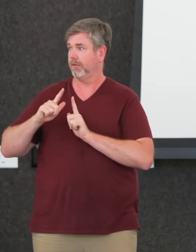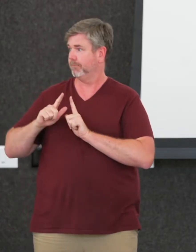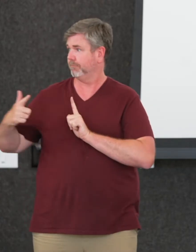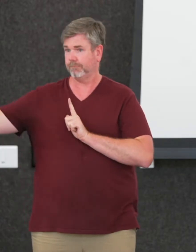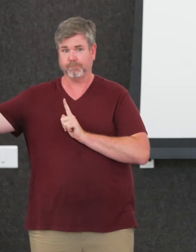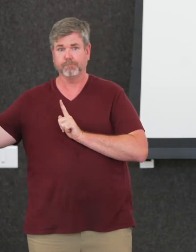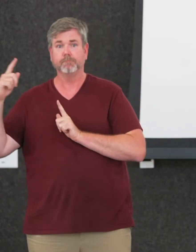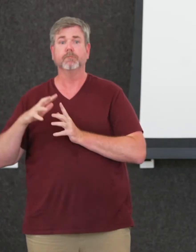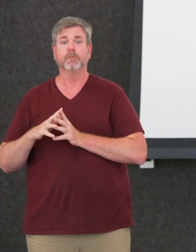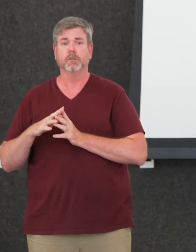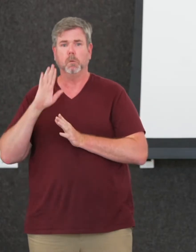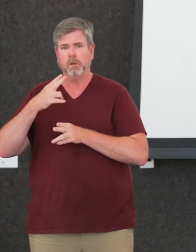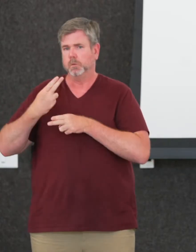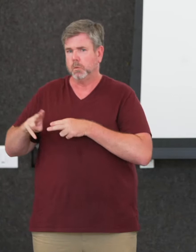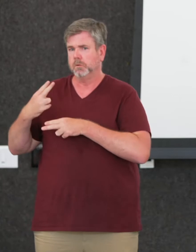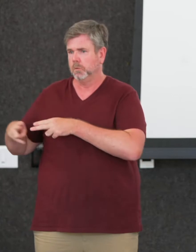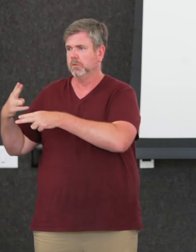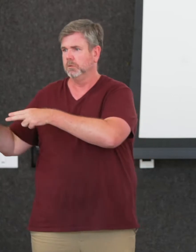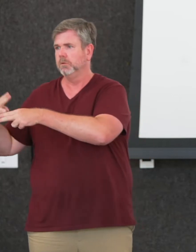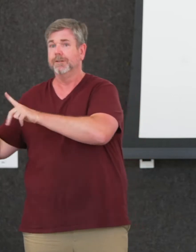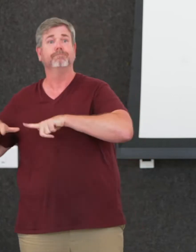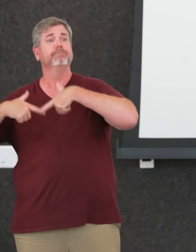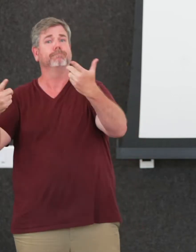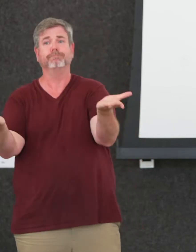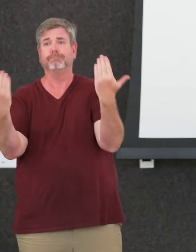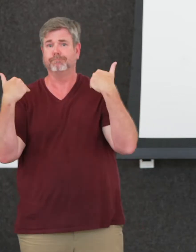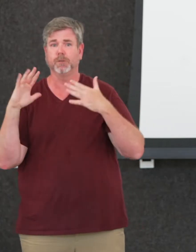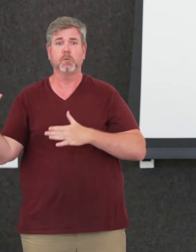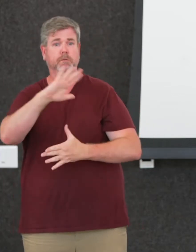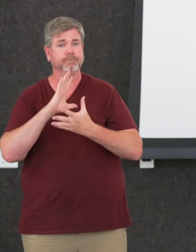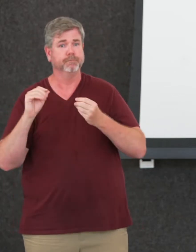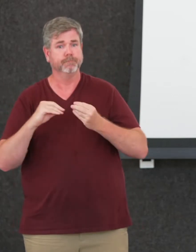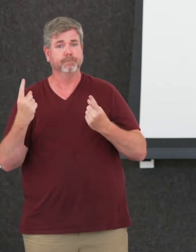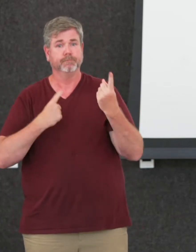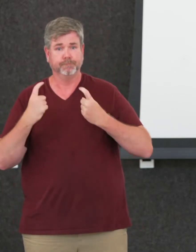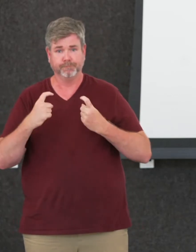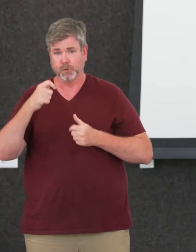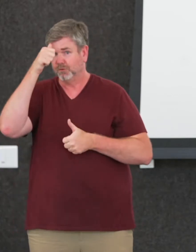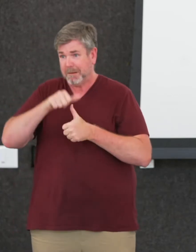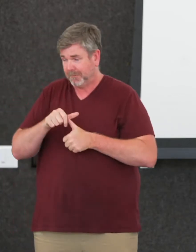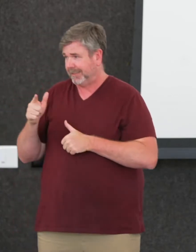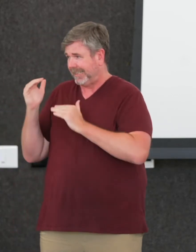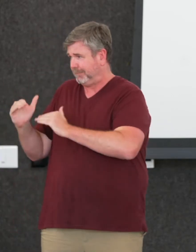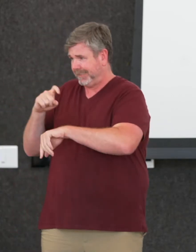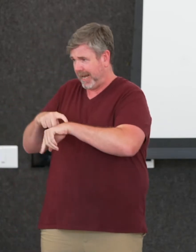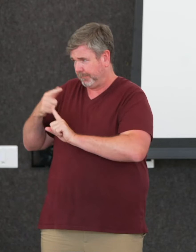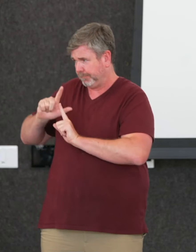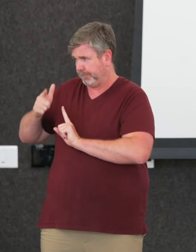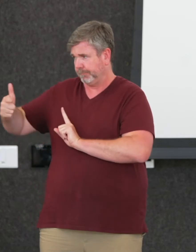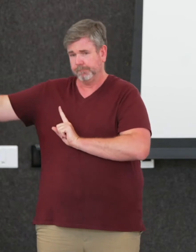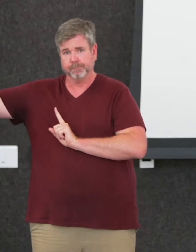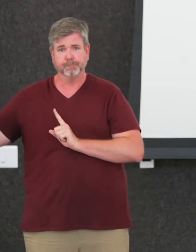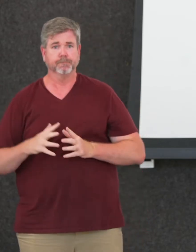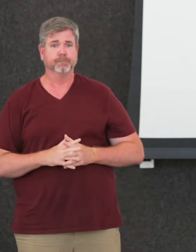for questions. I'm going to remind our panelists that you each have a set amount of time and encourage you to stay within that time so that we can